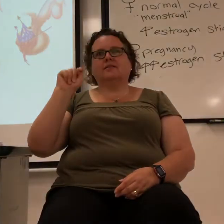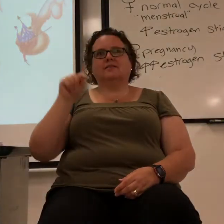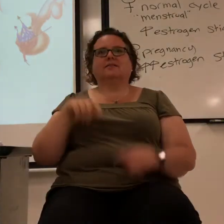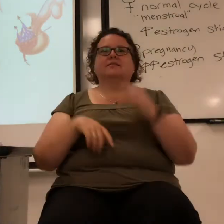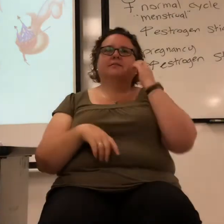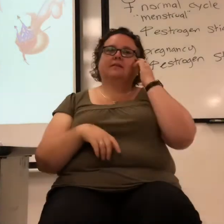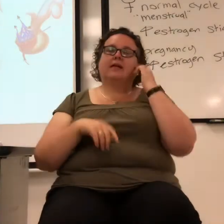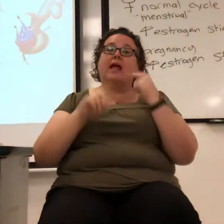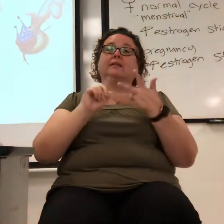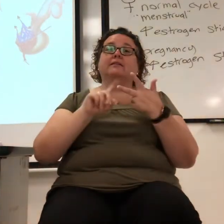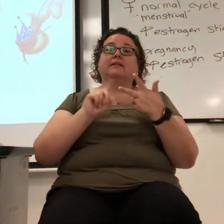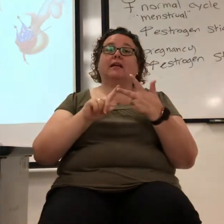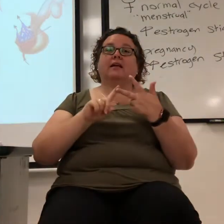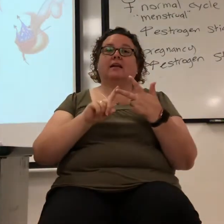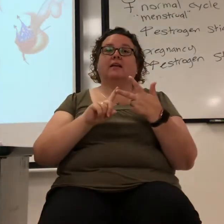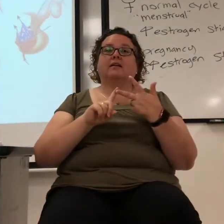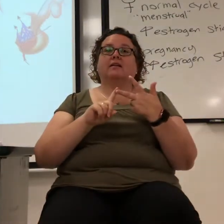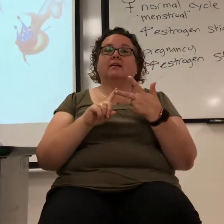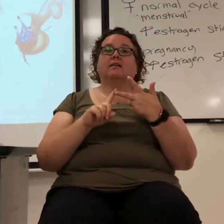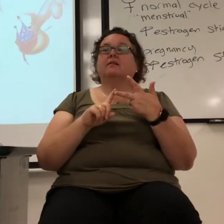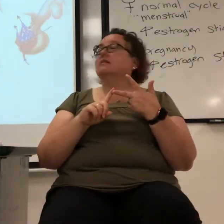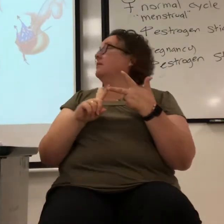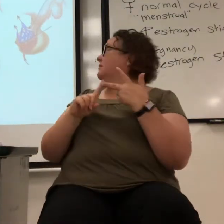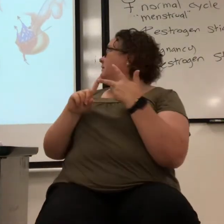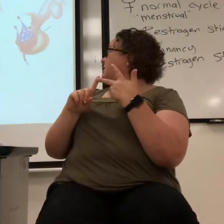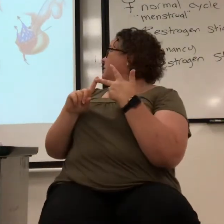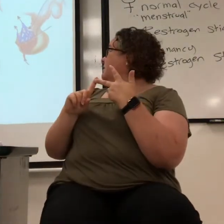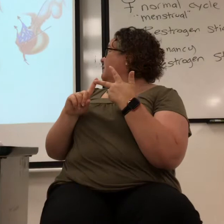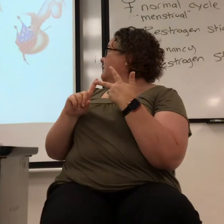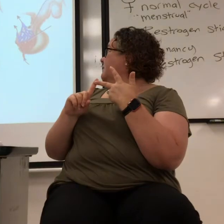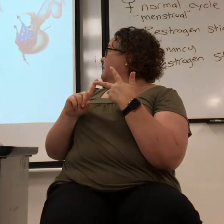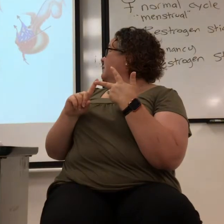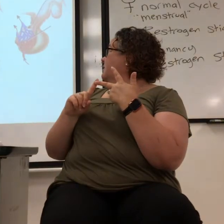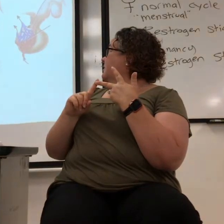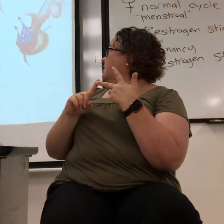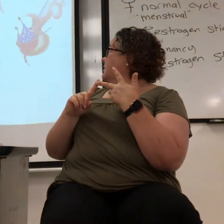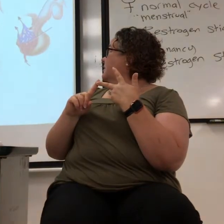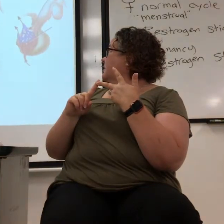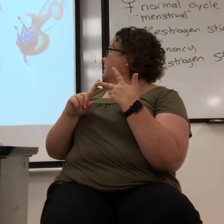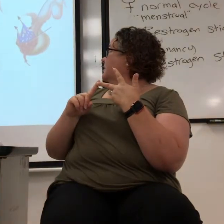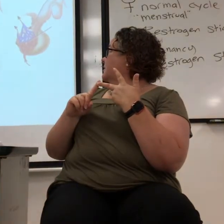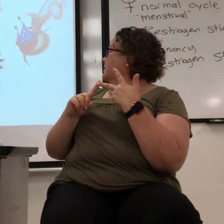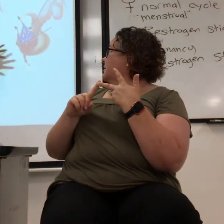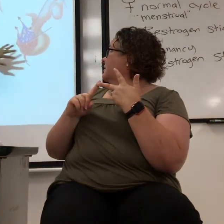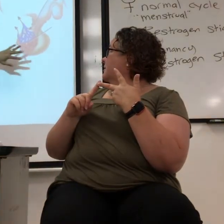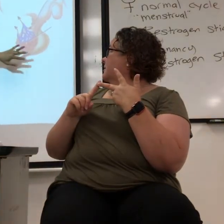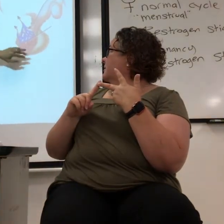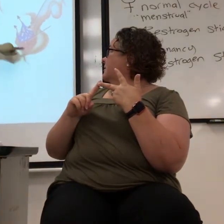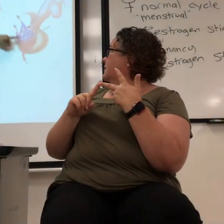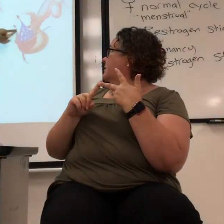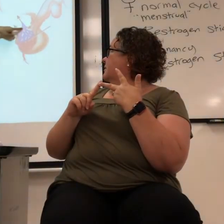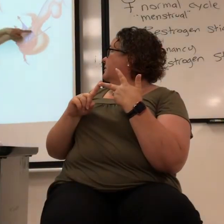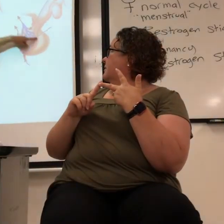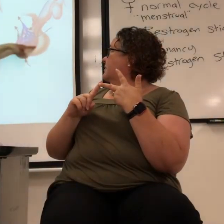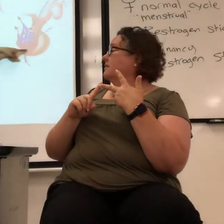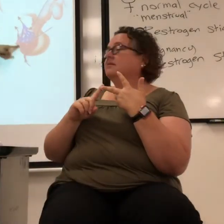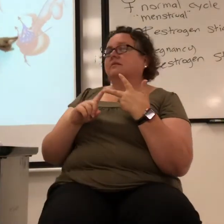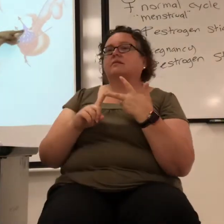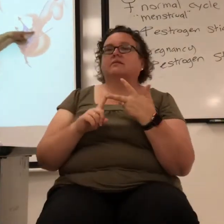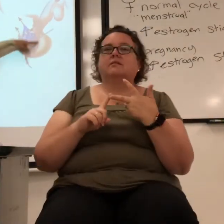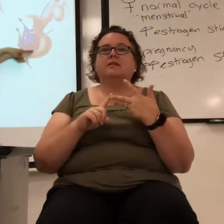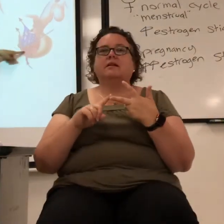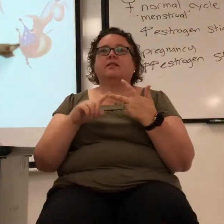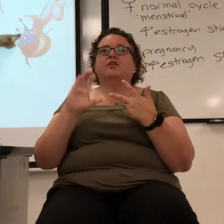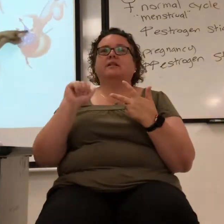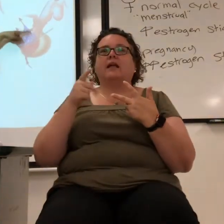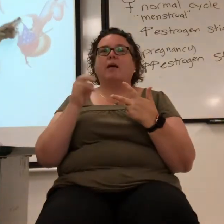it's there's the optic chiasm, right? Okay. And so there's the posterior one. And there's a capillary